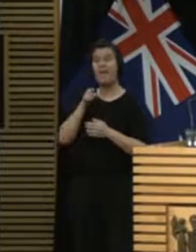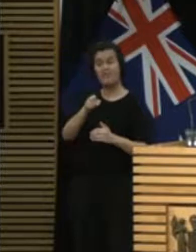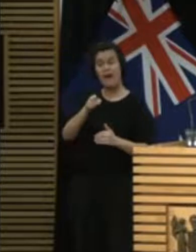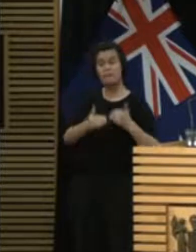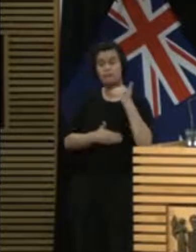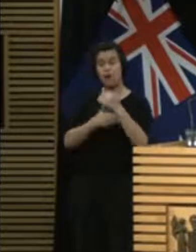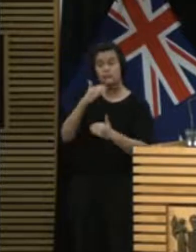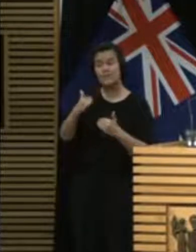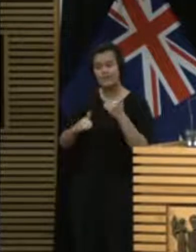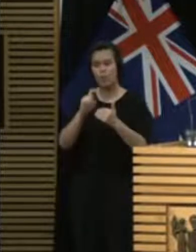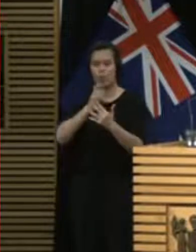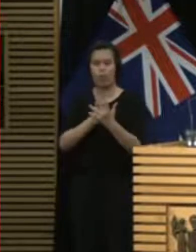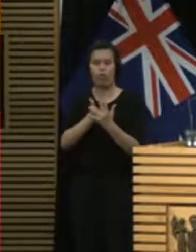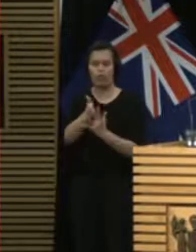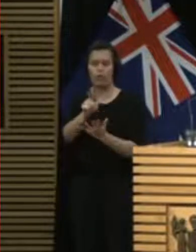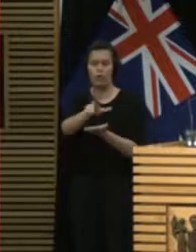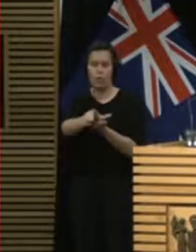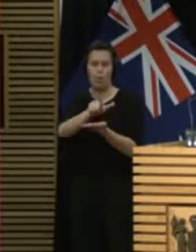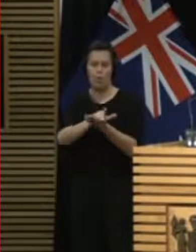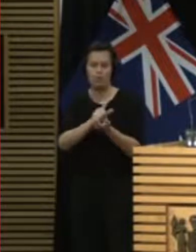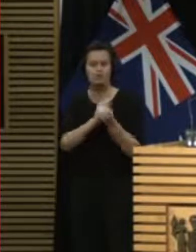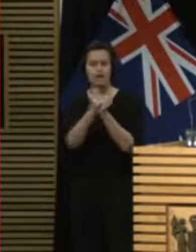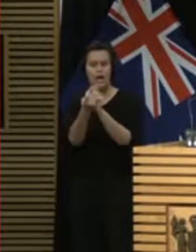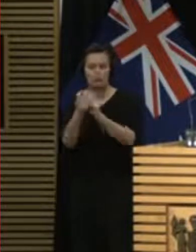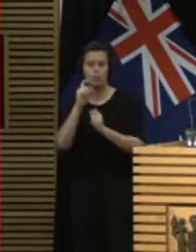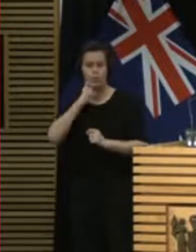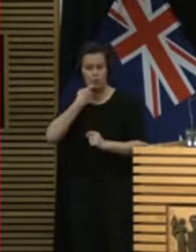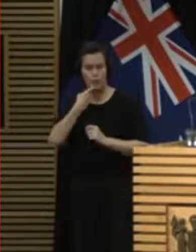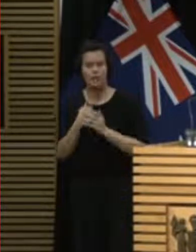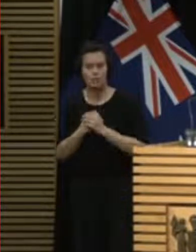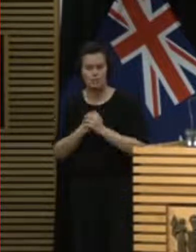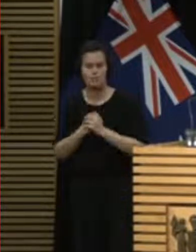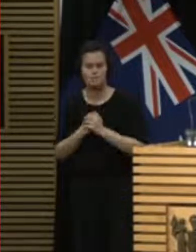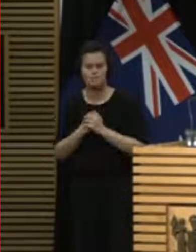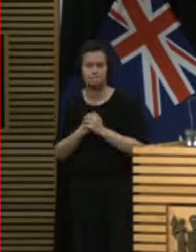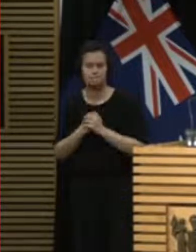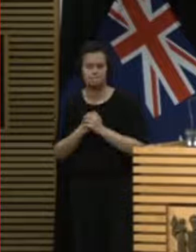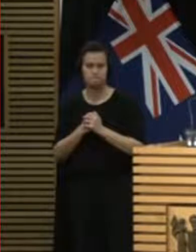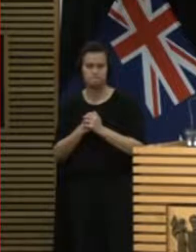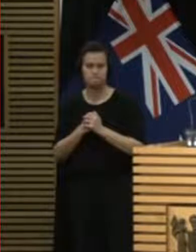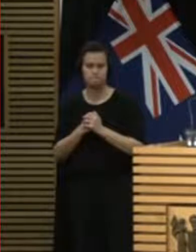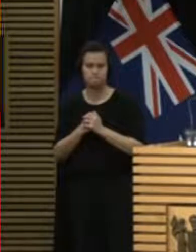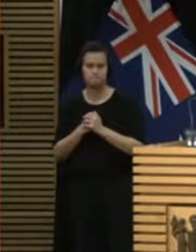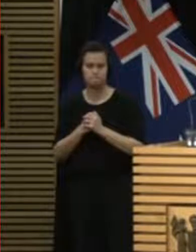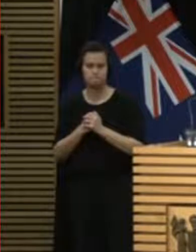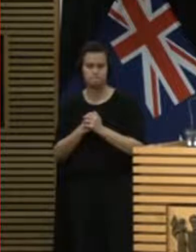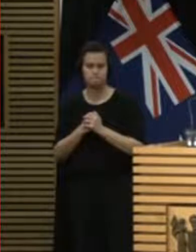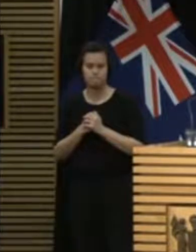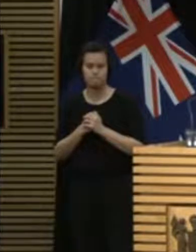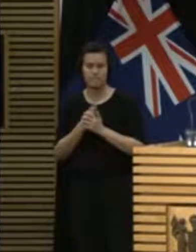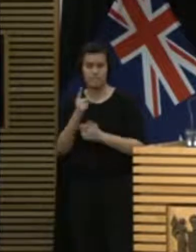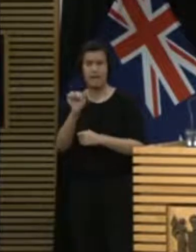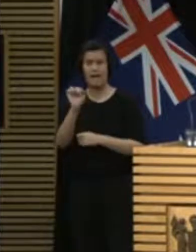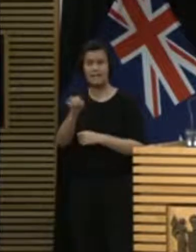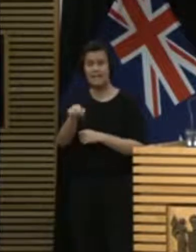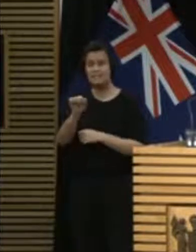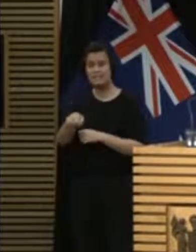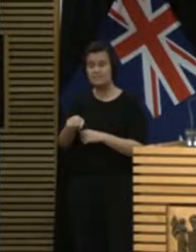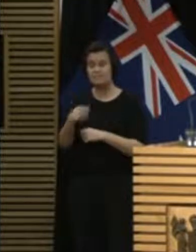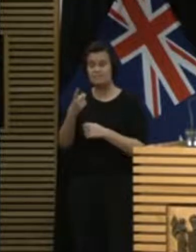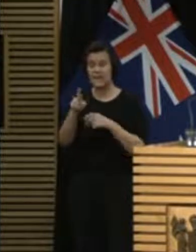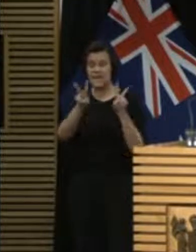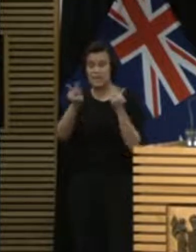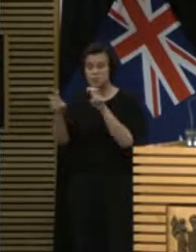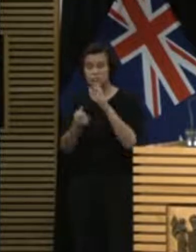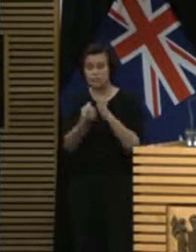is developed, which is a phase that we will be moving into now. But very much we've had these issues at the centre of